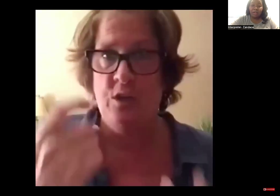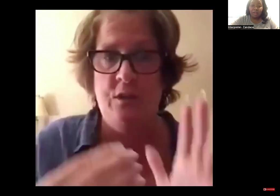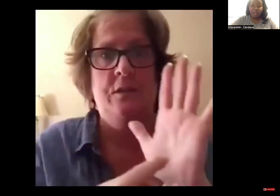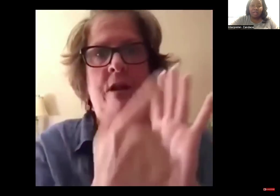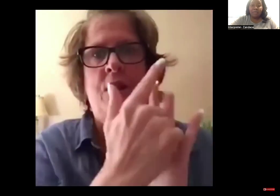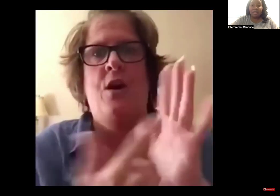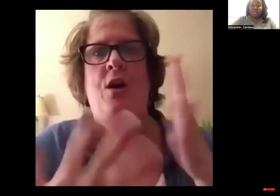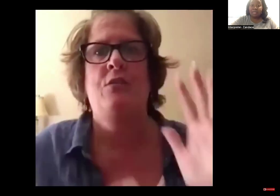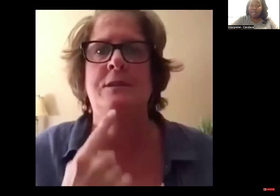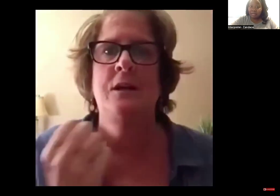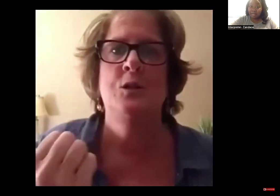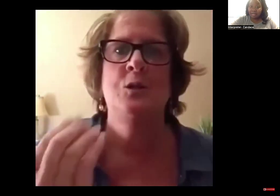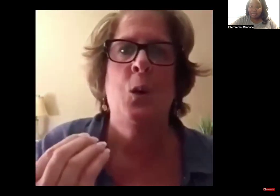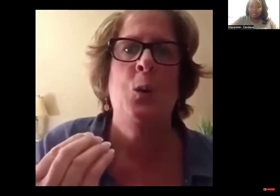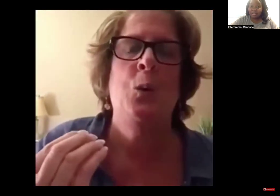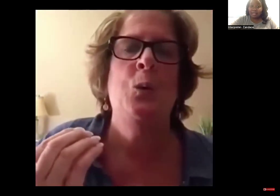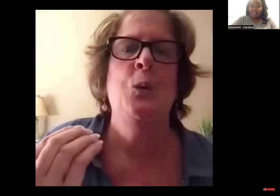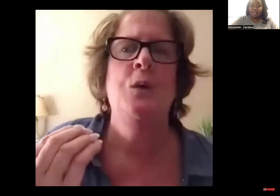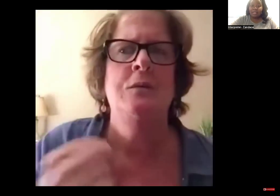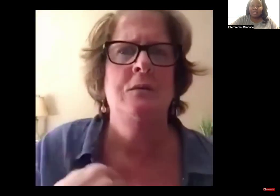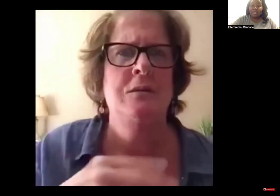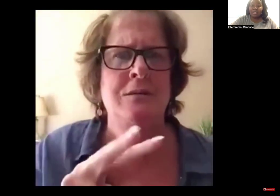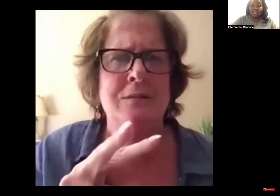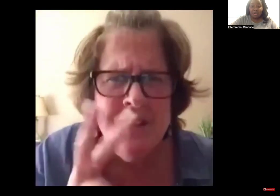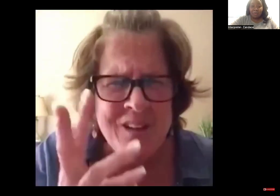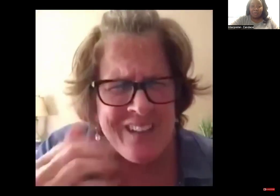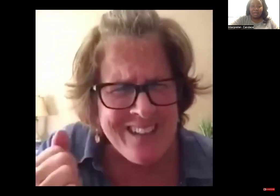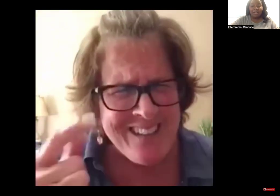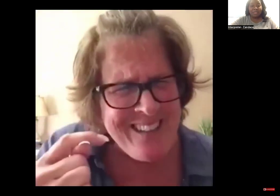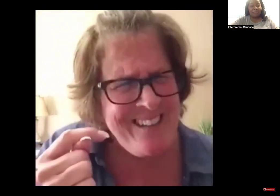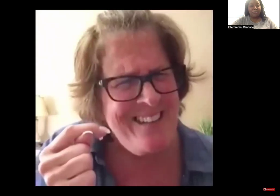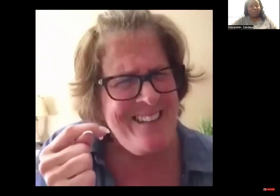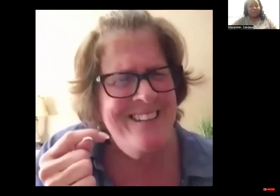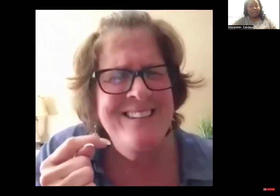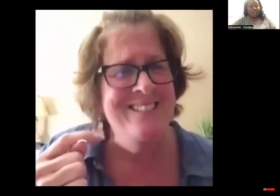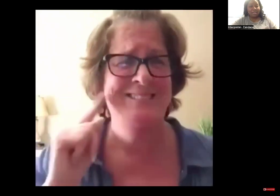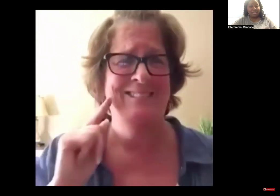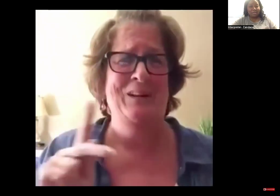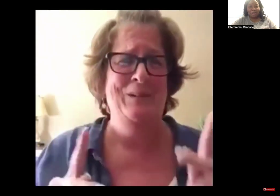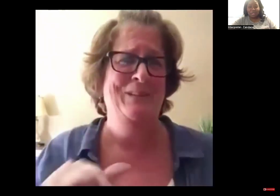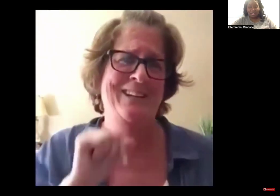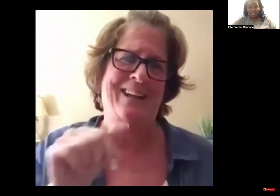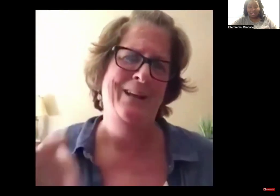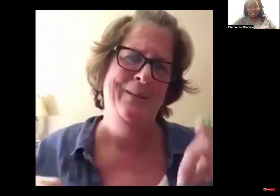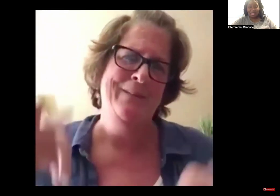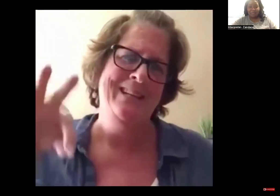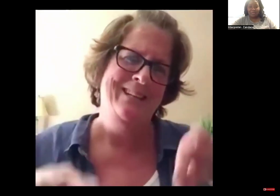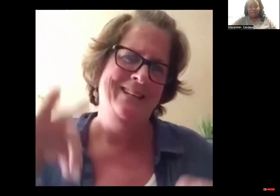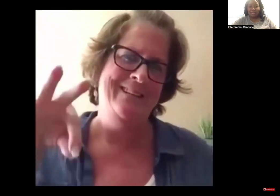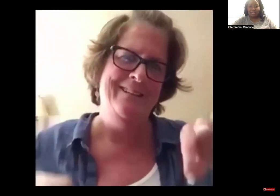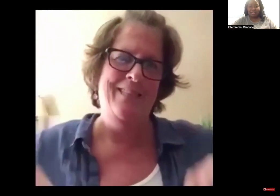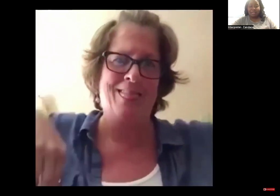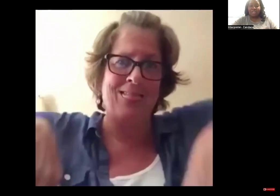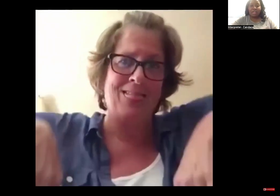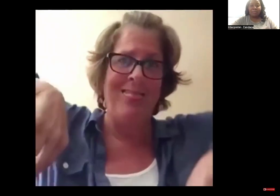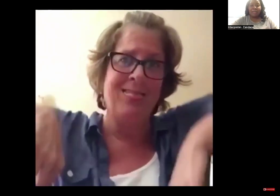sue them at all because legally it says so. And I was like, what? This can't be